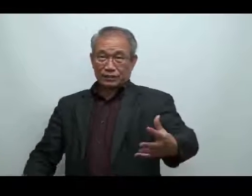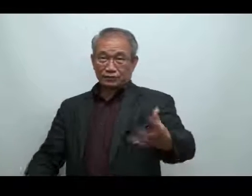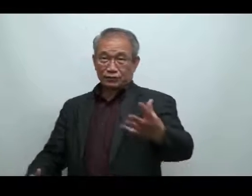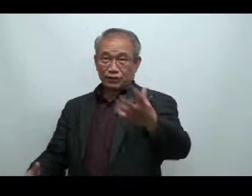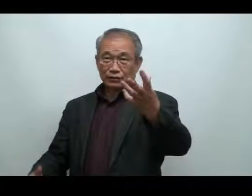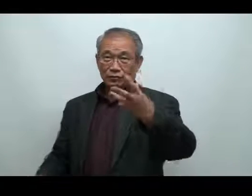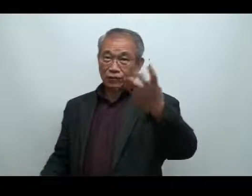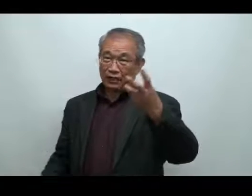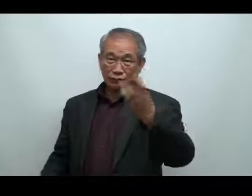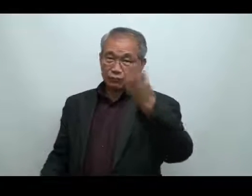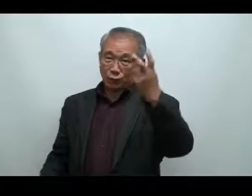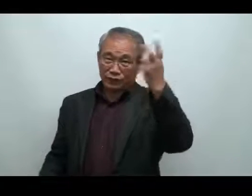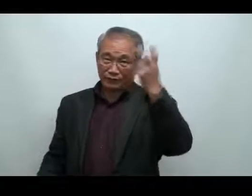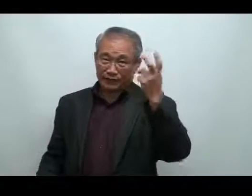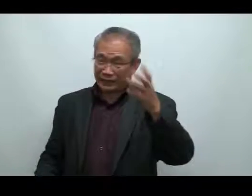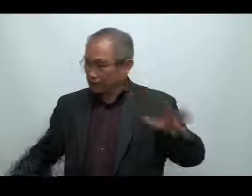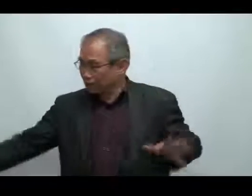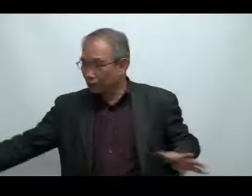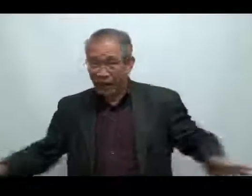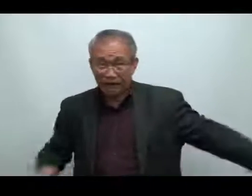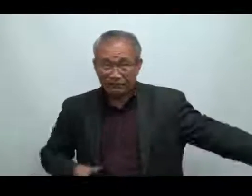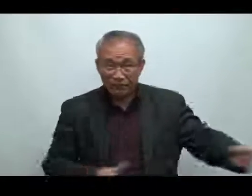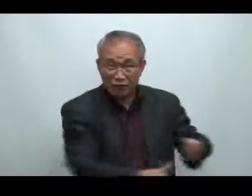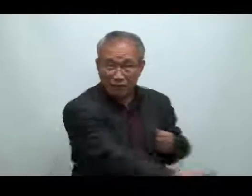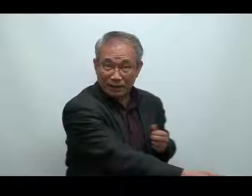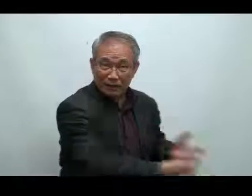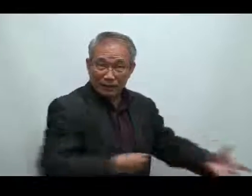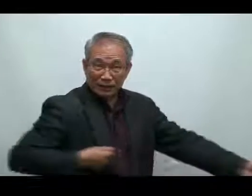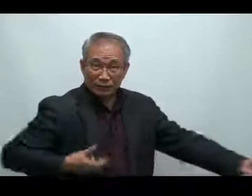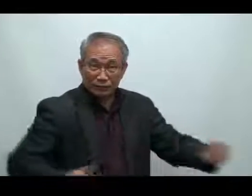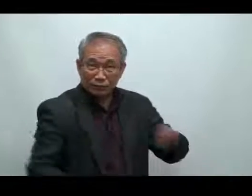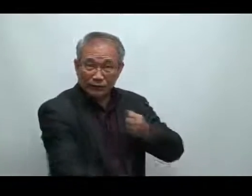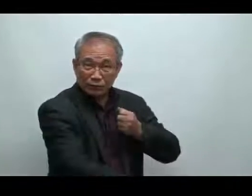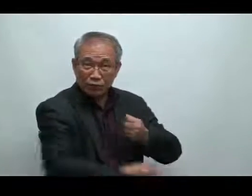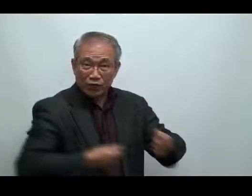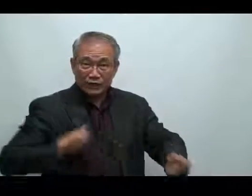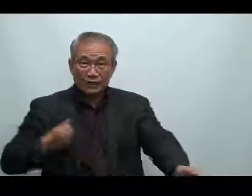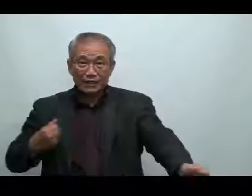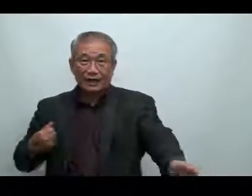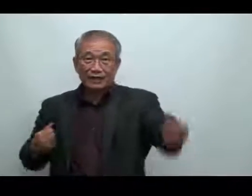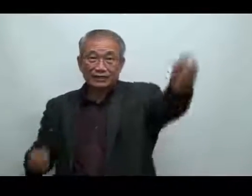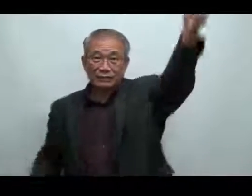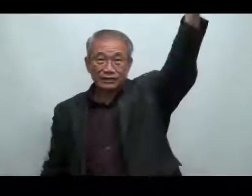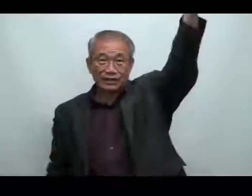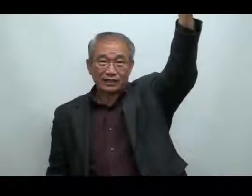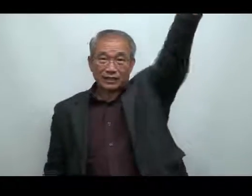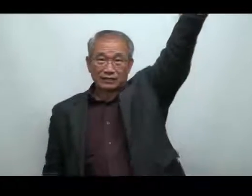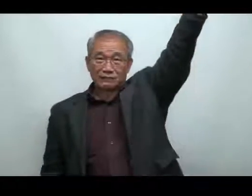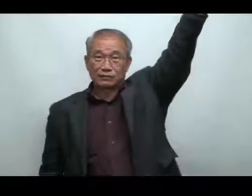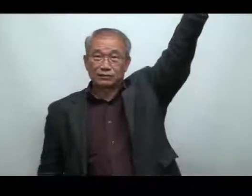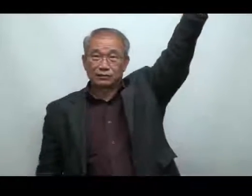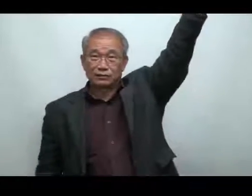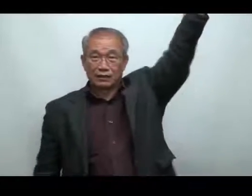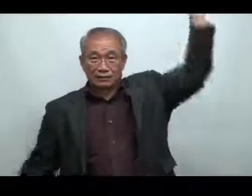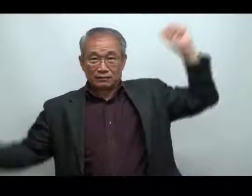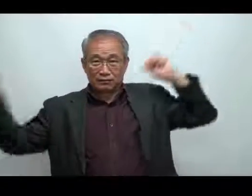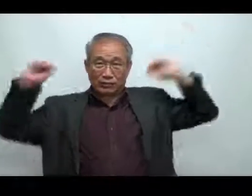up straight and use all kind of technique, pull every stop in order to make it work. Then when they sing, they want to dress like